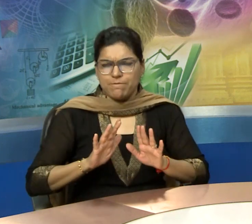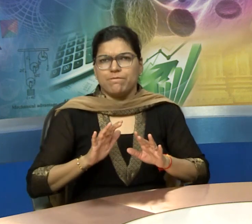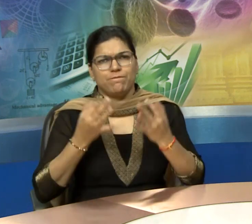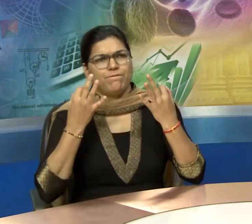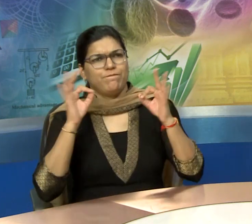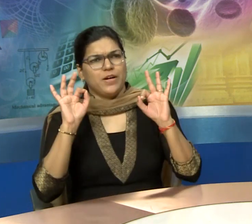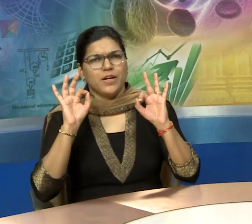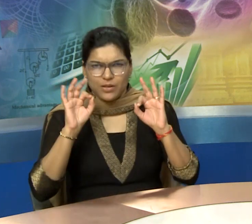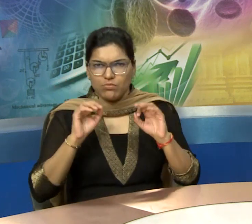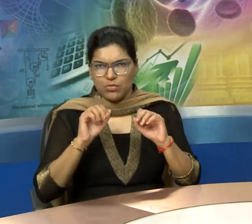recreation.